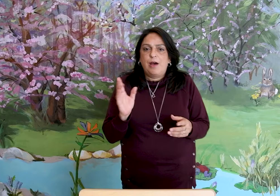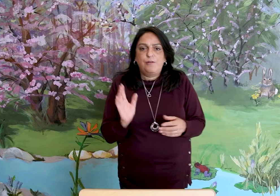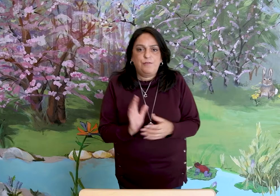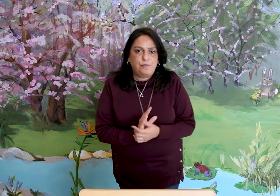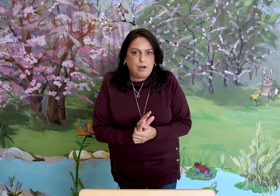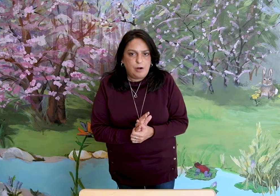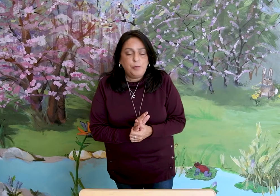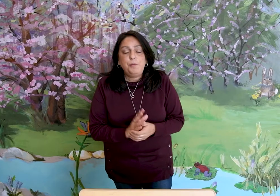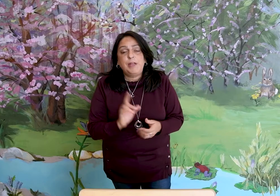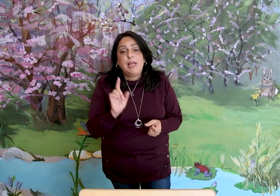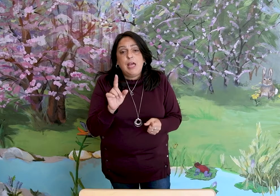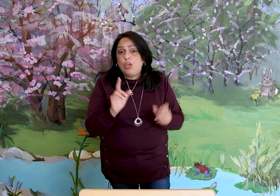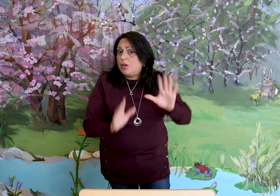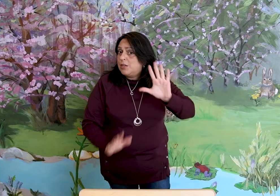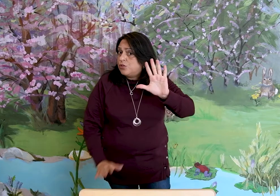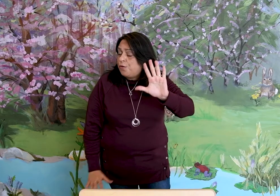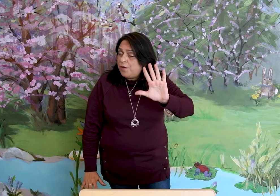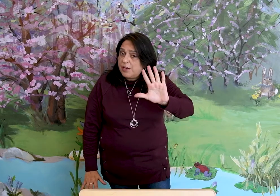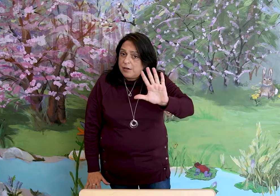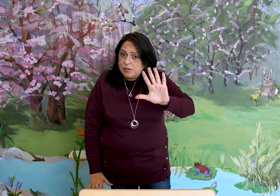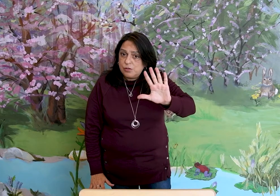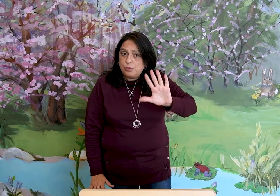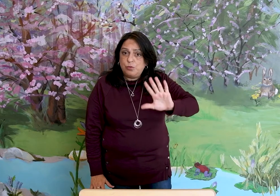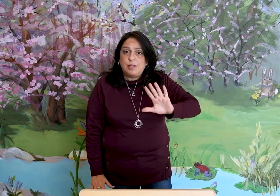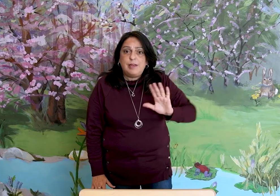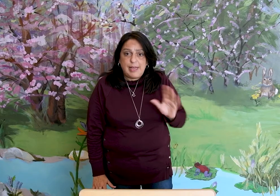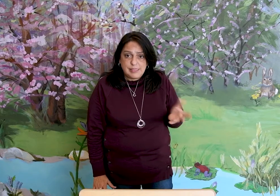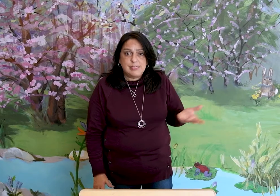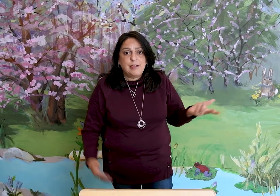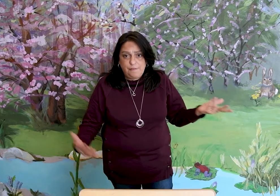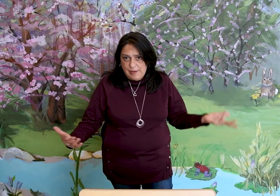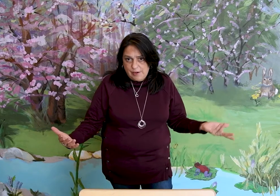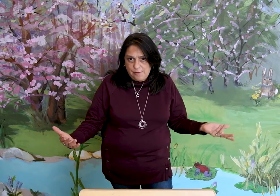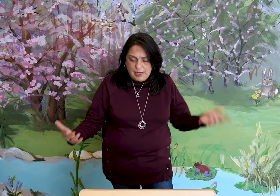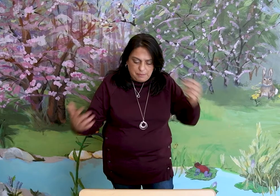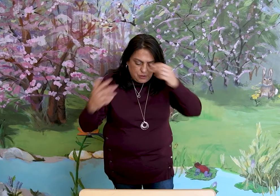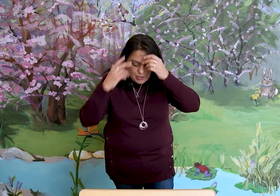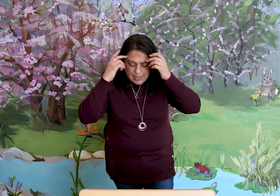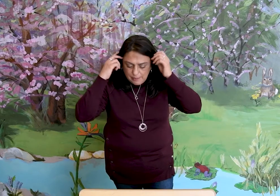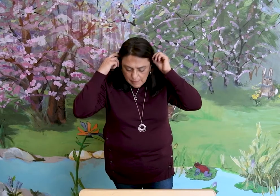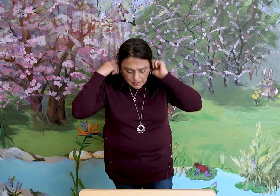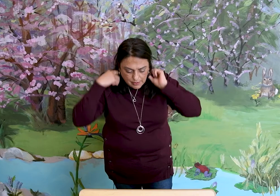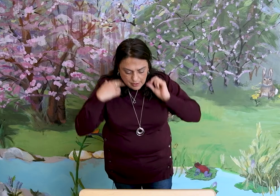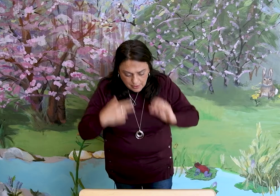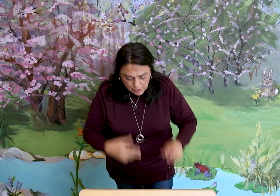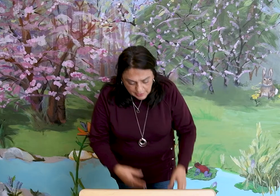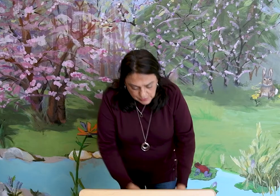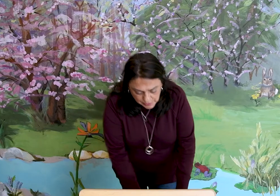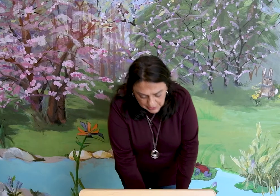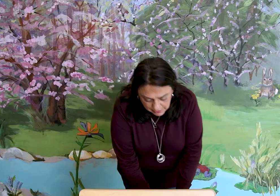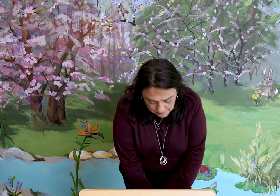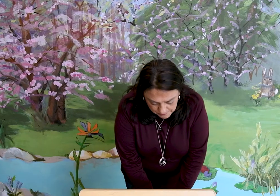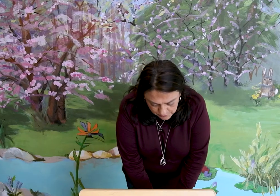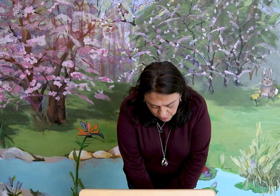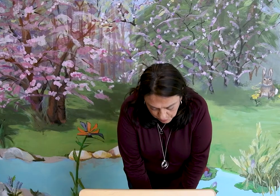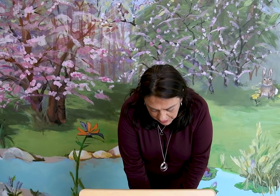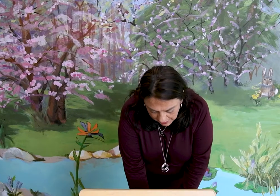of cardboard, but you can use your fingers to do the next finger rhyme, okay? Are you guys ready? So we have